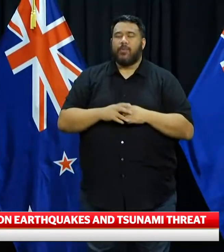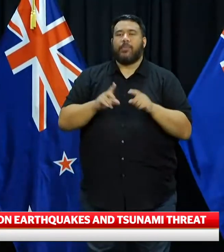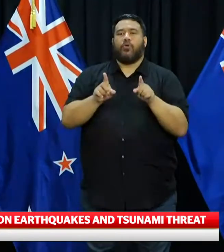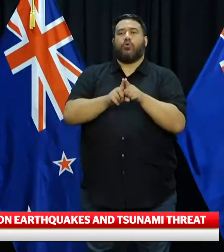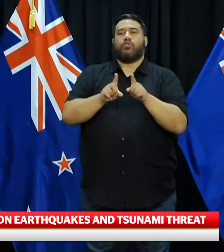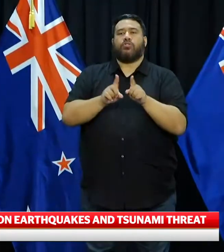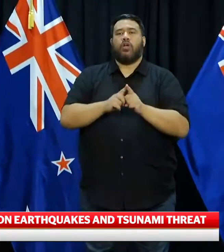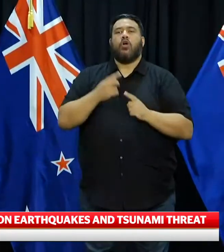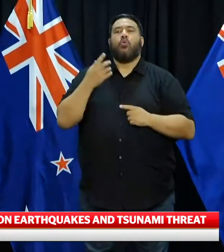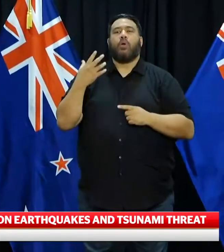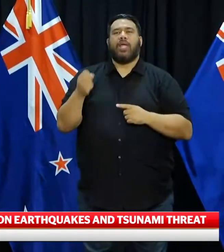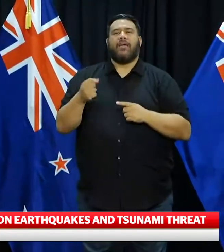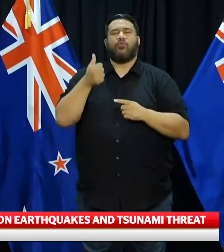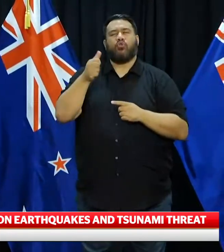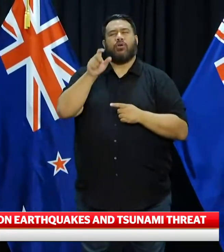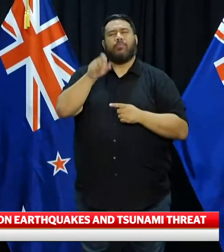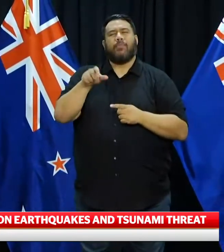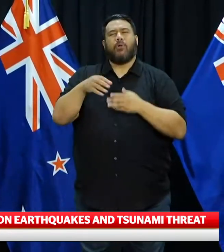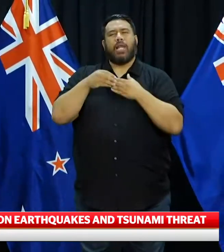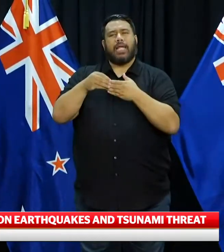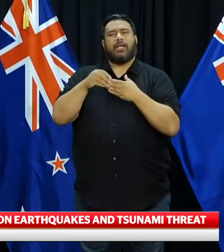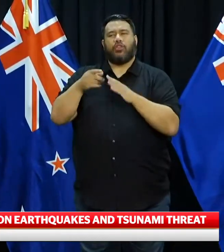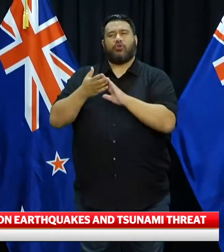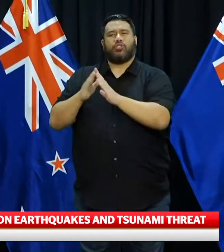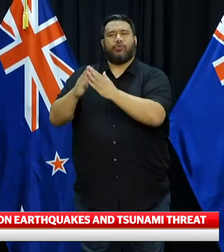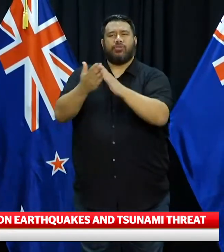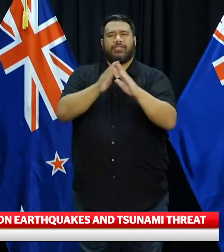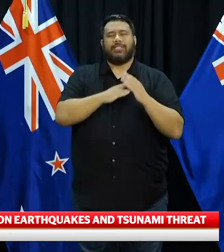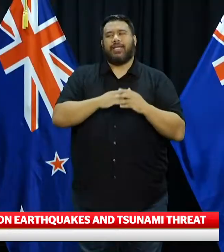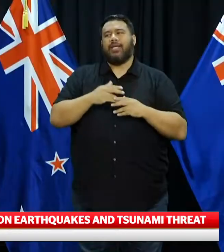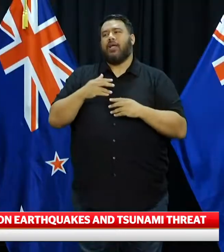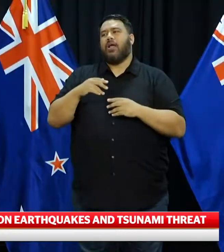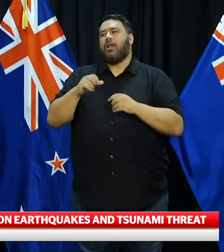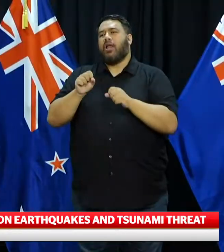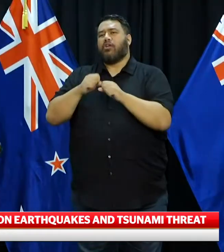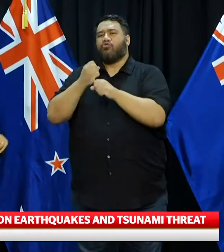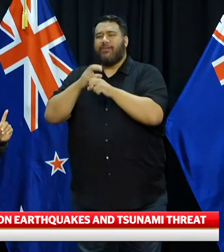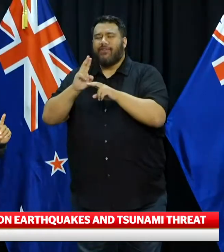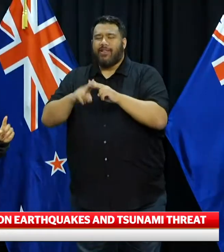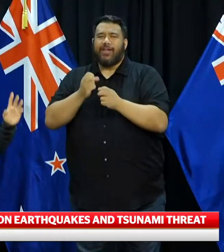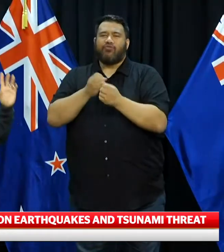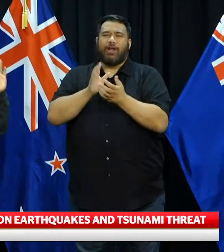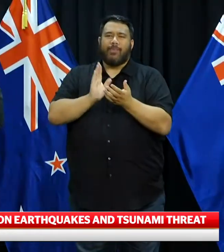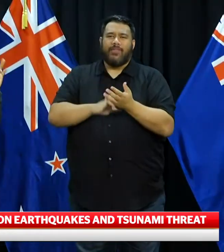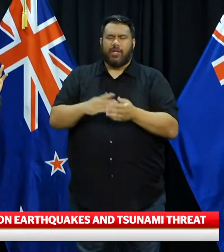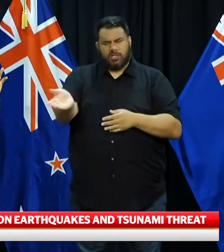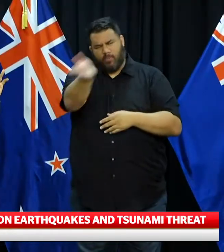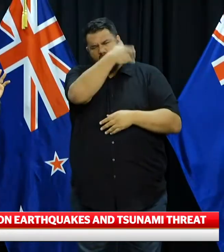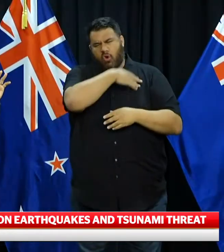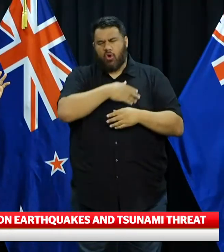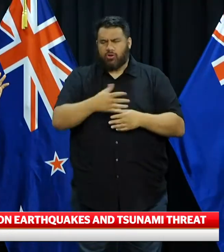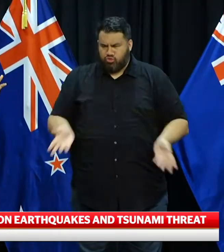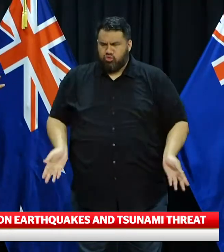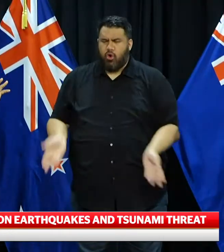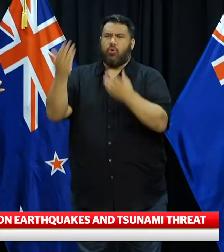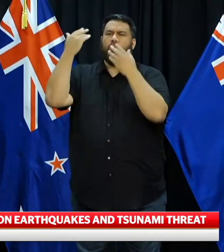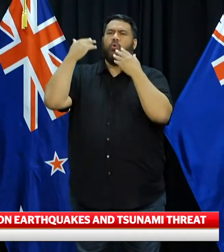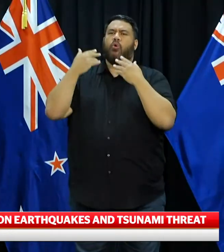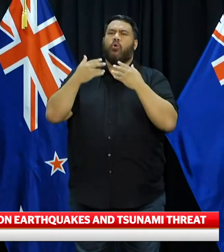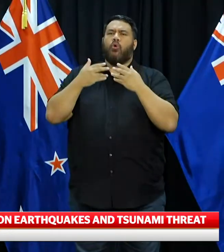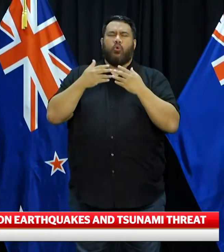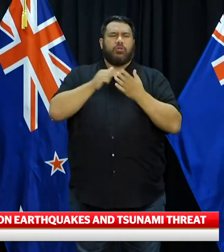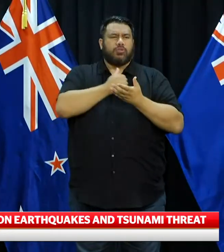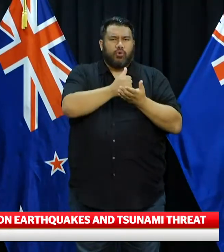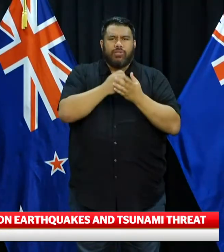Te Araroa, the firefighters, it's everybody's nannies, uncles, koros are in those trucks telling everybody to get up high, putting them where they know that they should